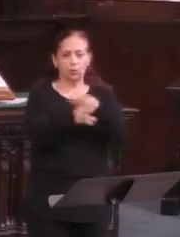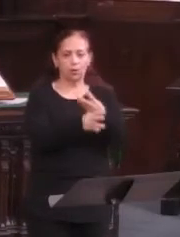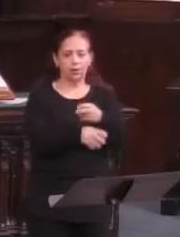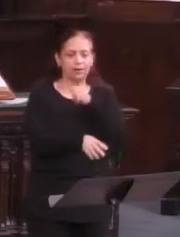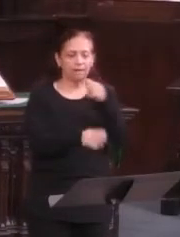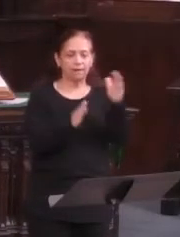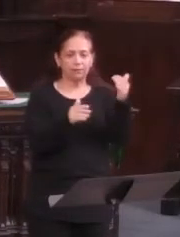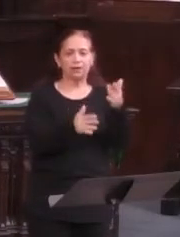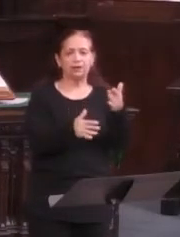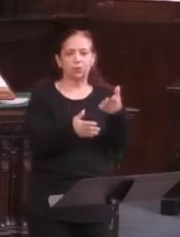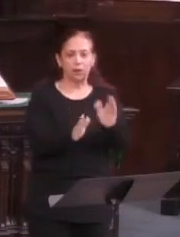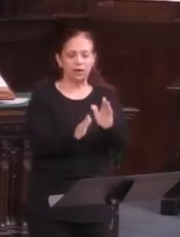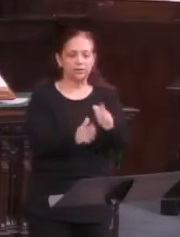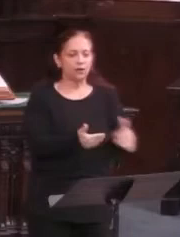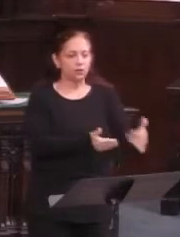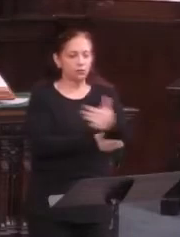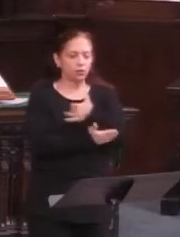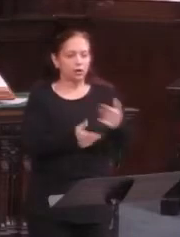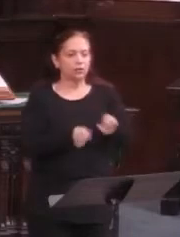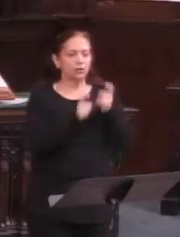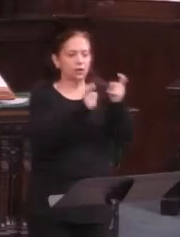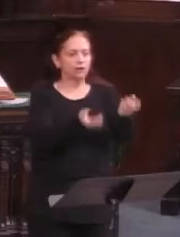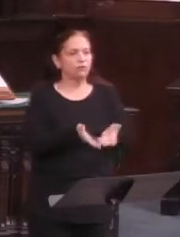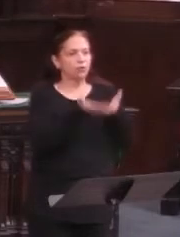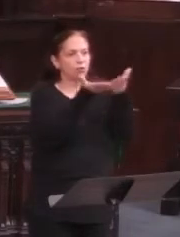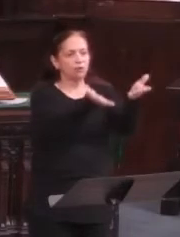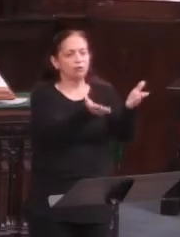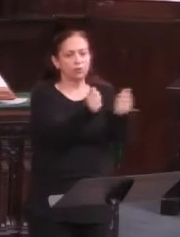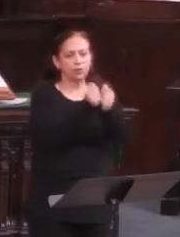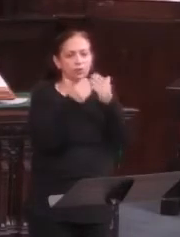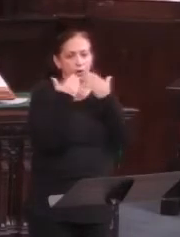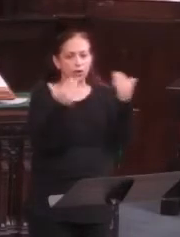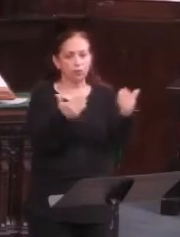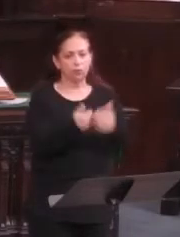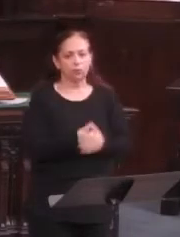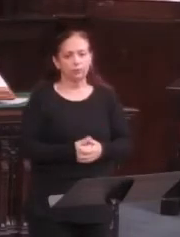our gifts together now and offer them to God in gratitude.